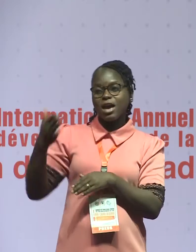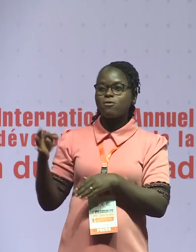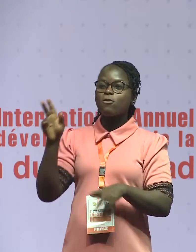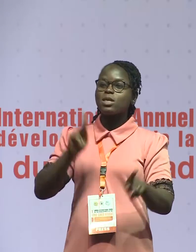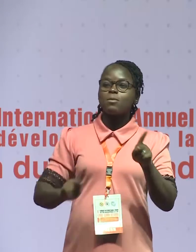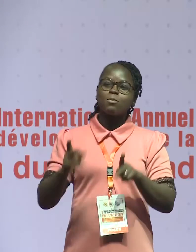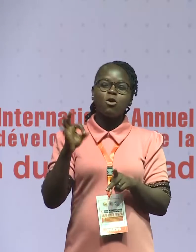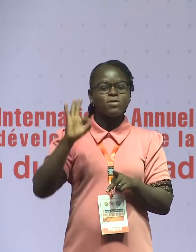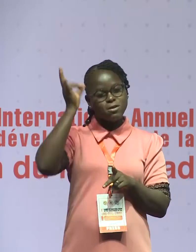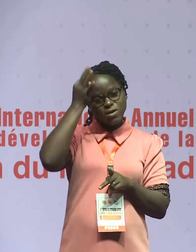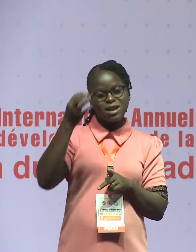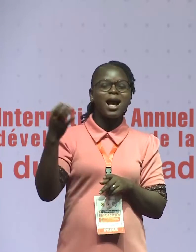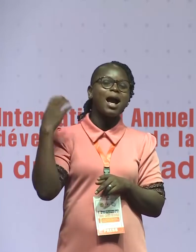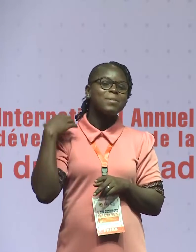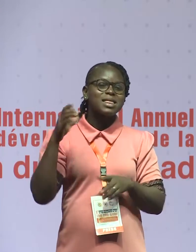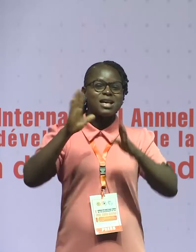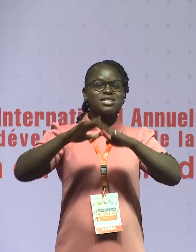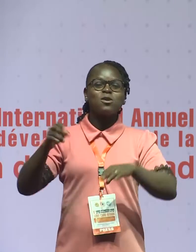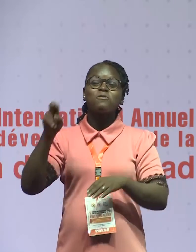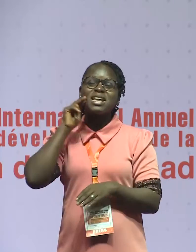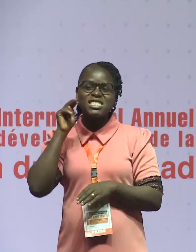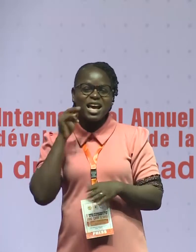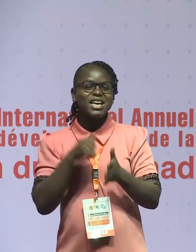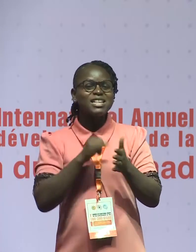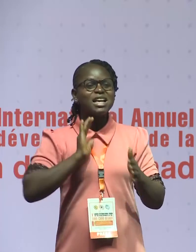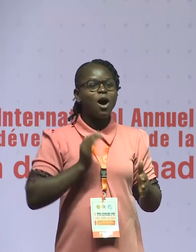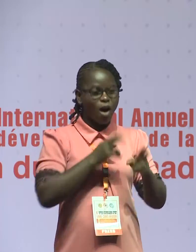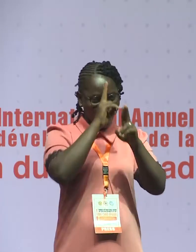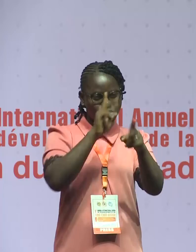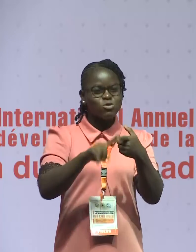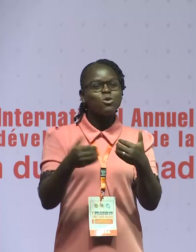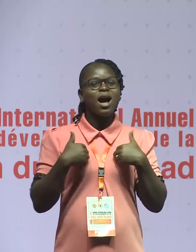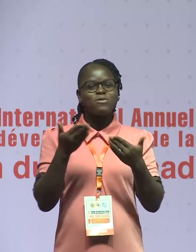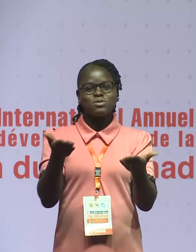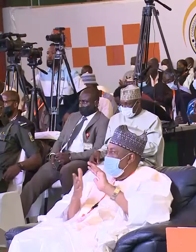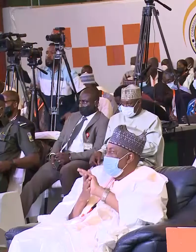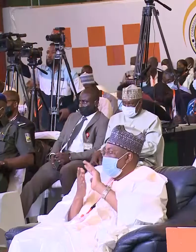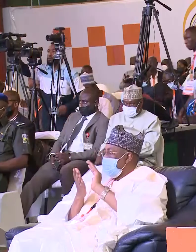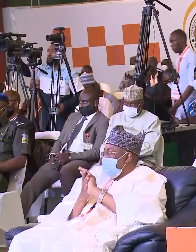the Federal Capital City of Nigeria, it's our honor to host you. Thank you very much.